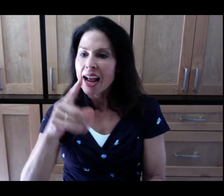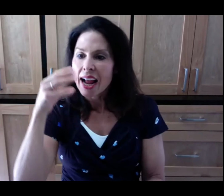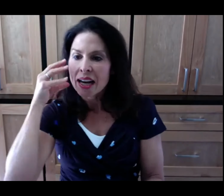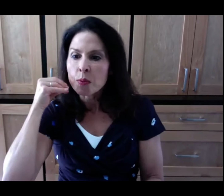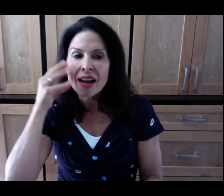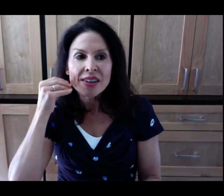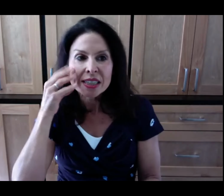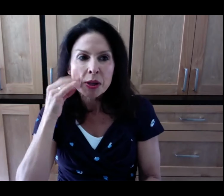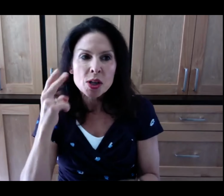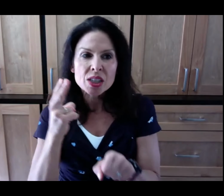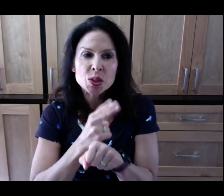Canvas.